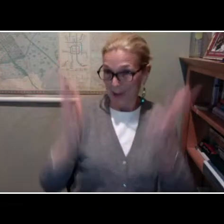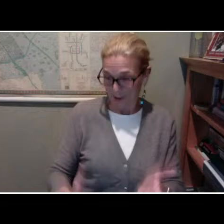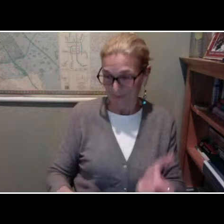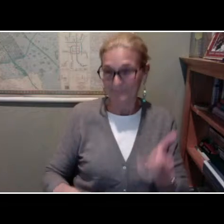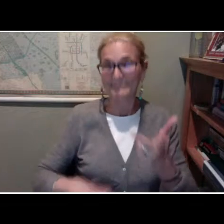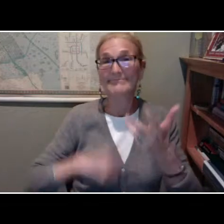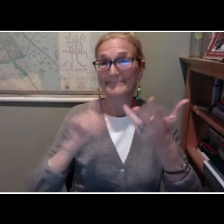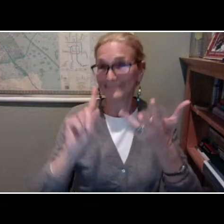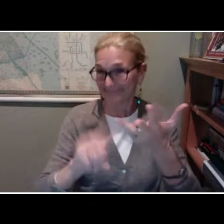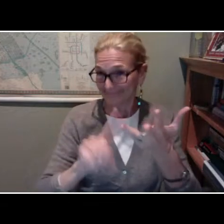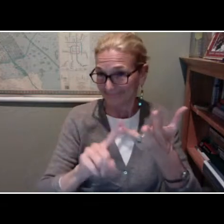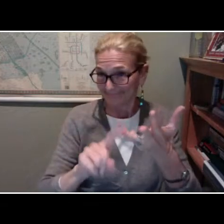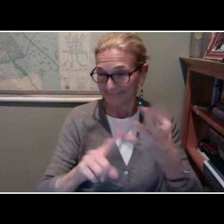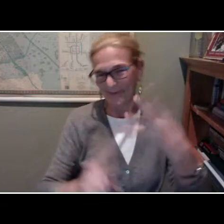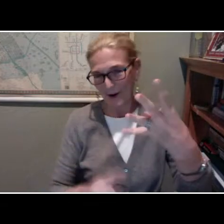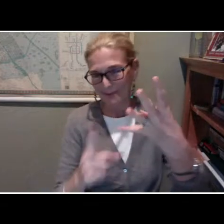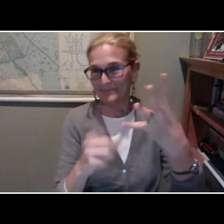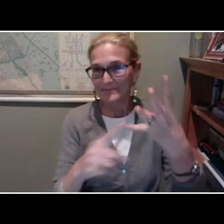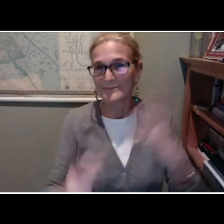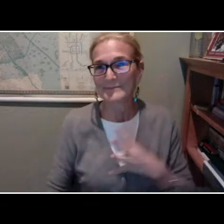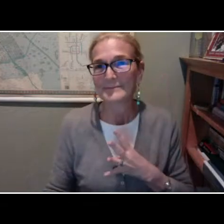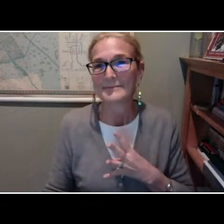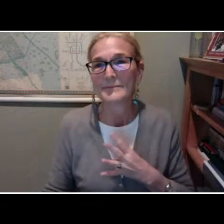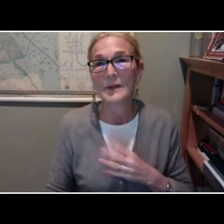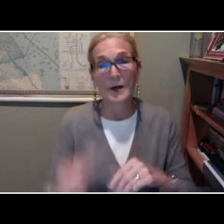center directors,